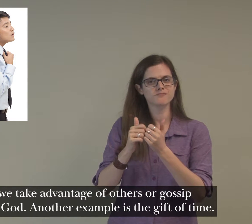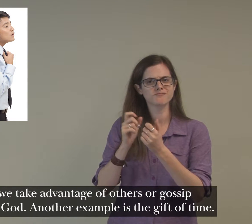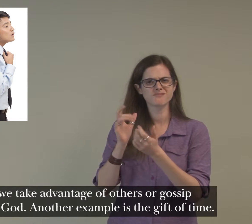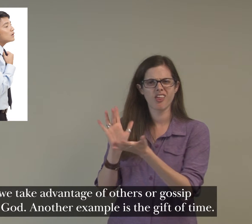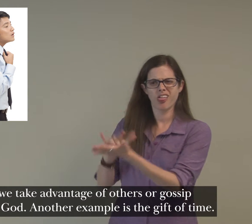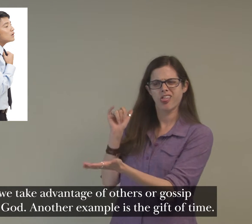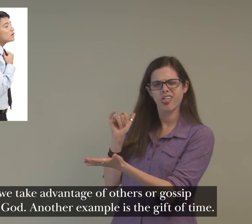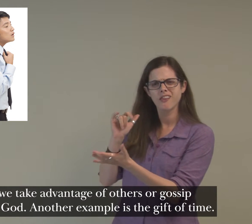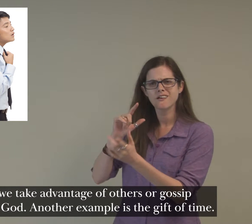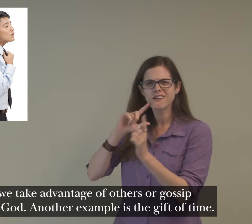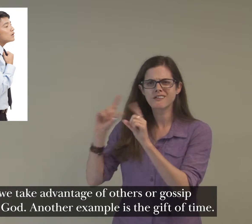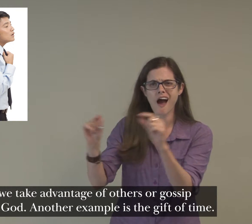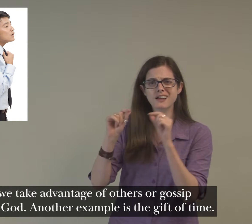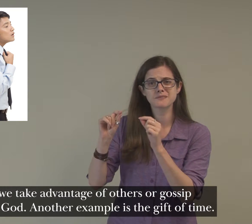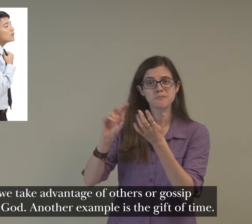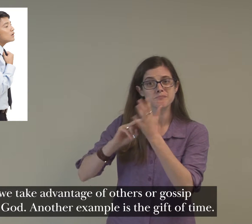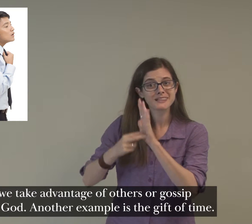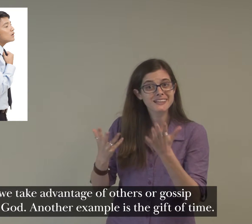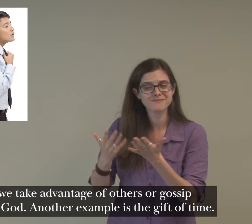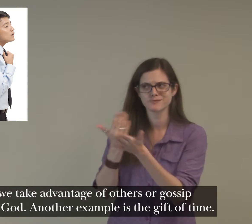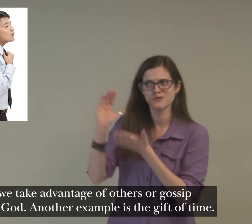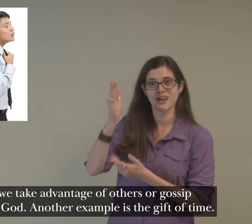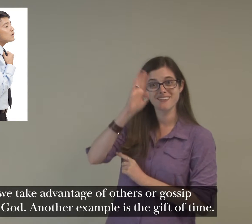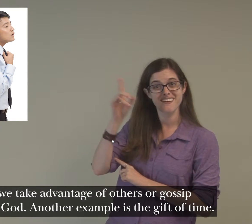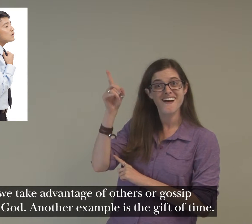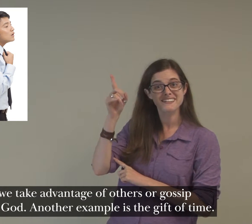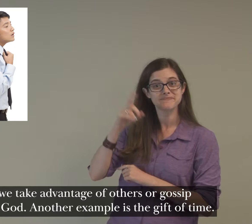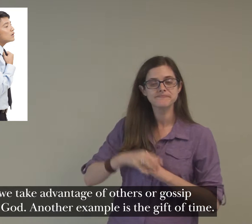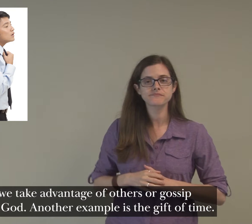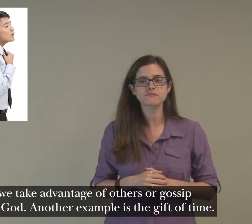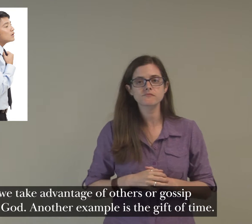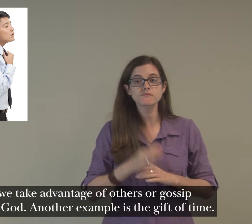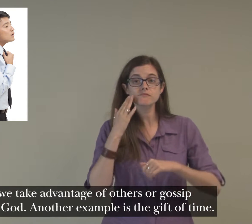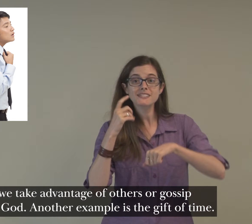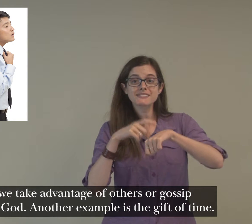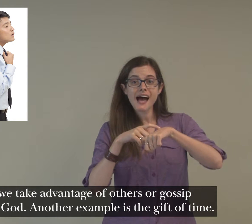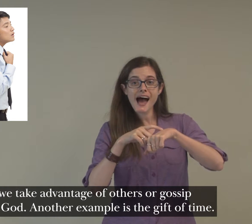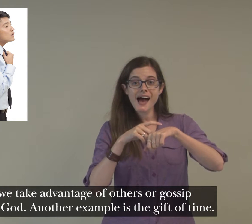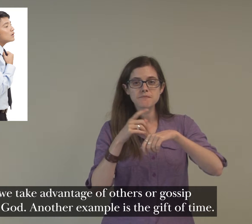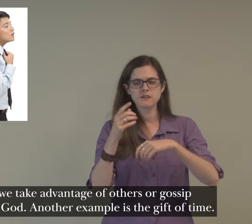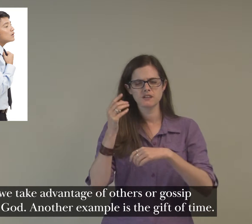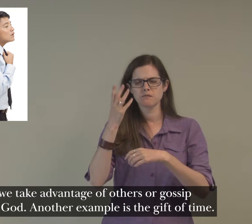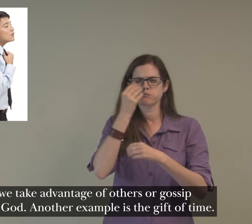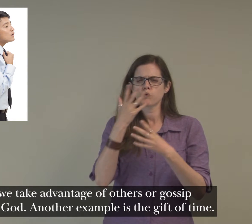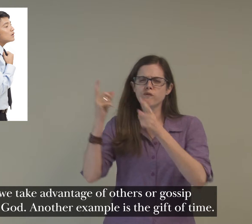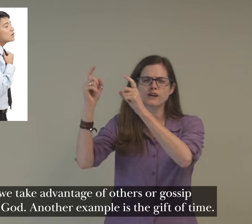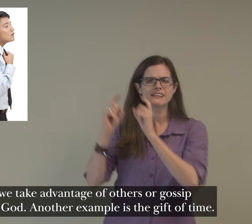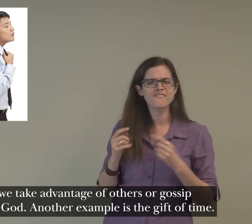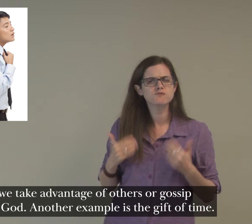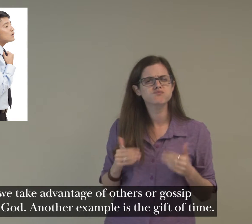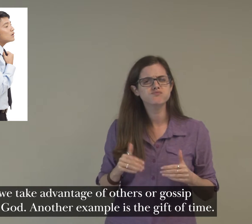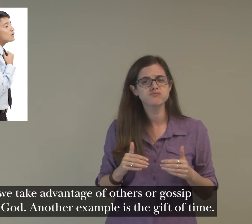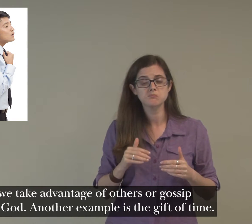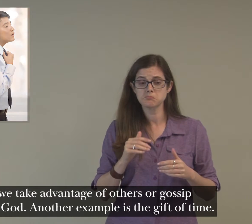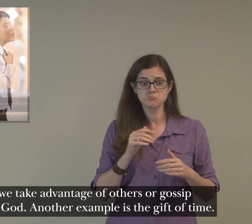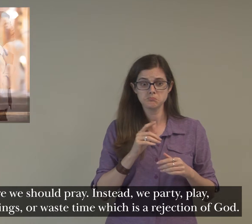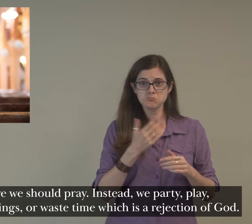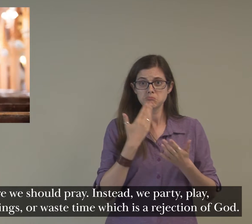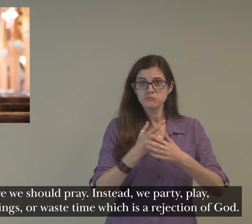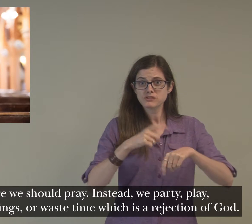take advantage of others or gossip, which is a rejection of God. Another example is the gift of time. He gives us time